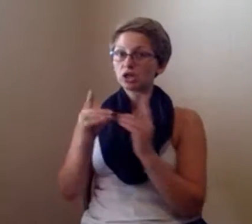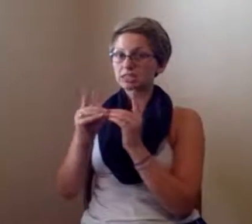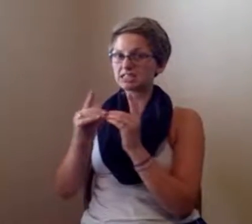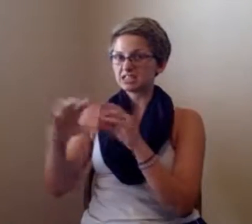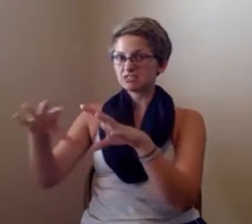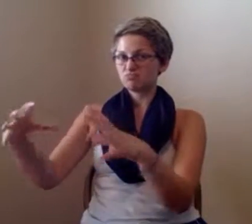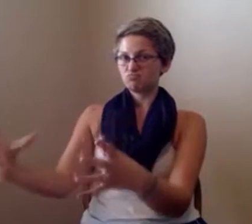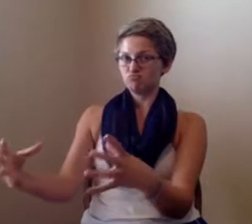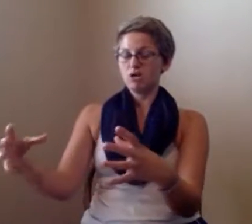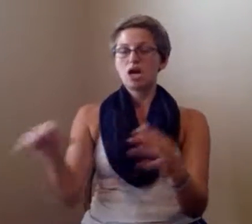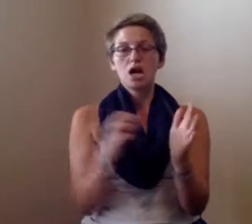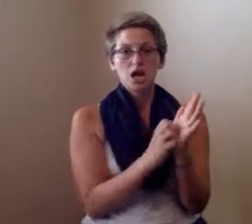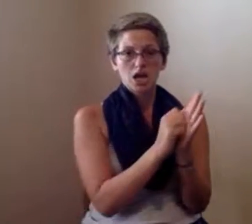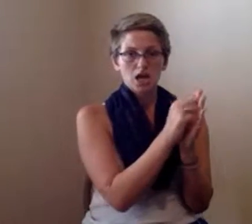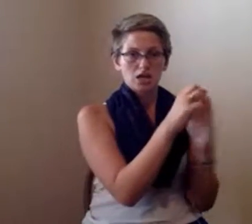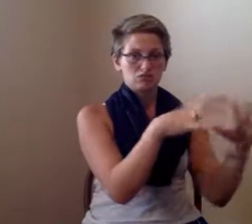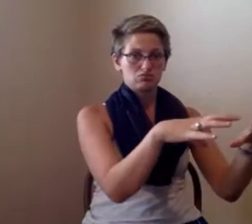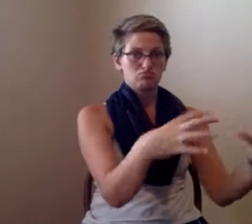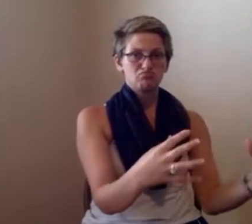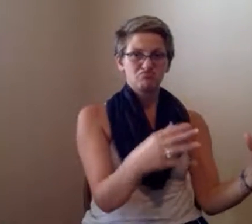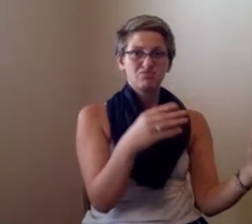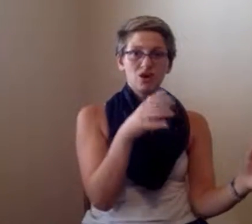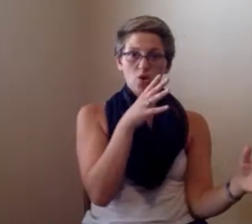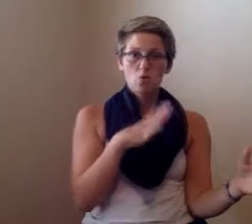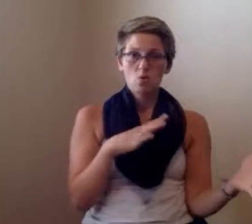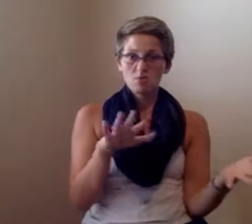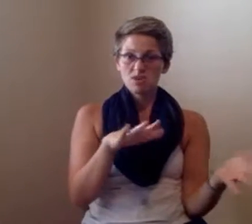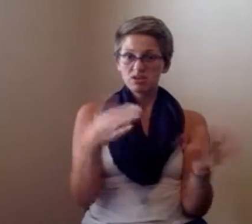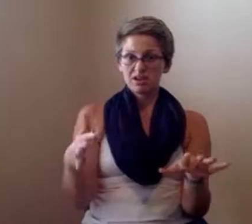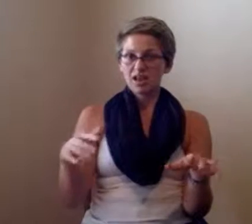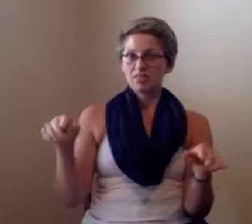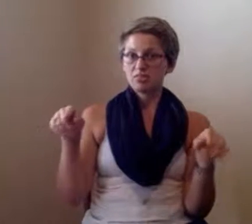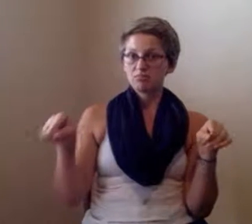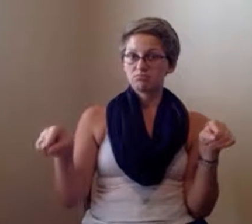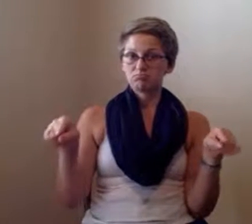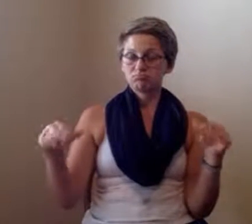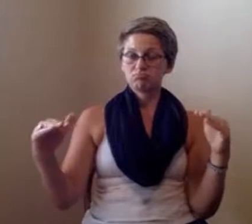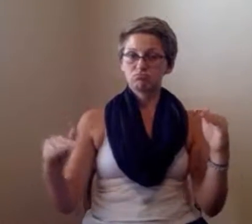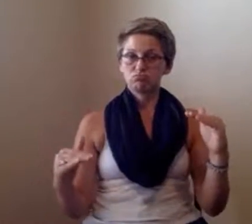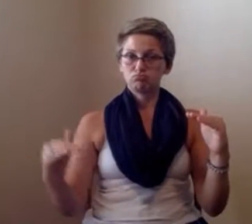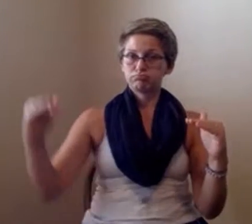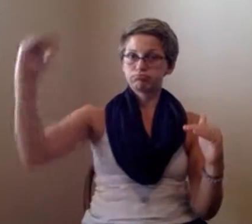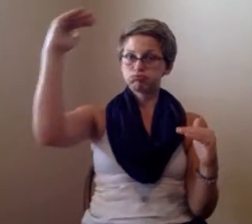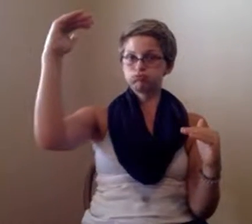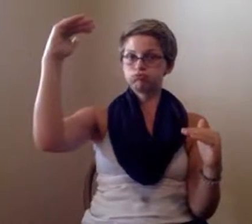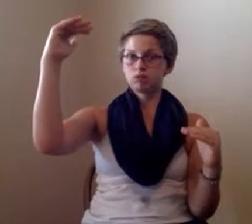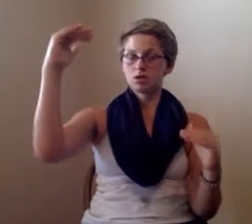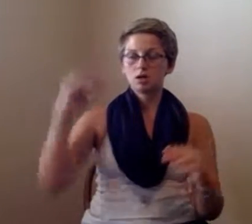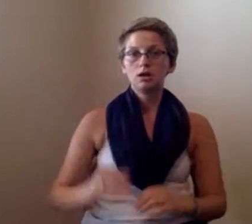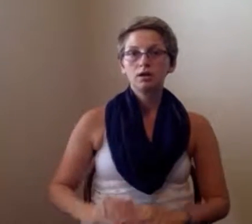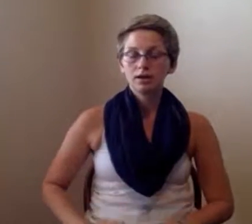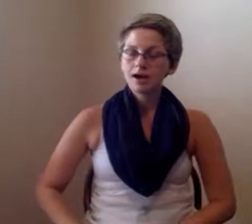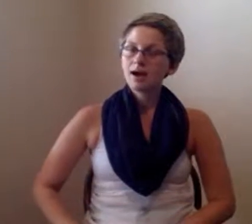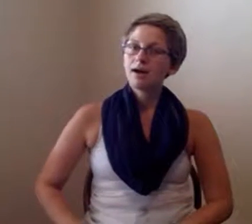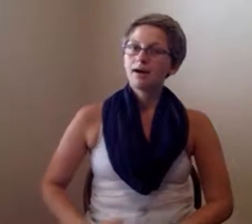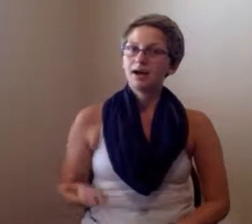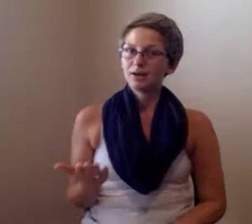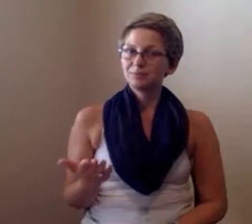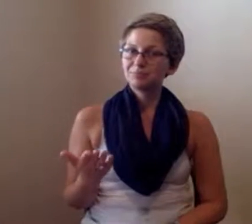really good job in the media of marketing breast cancer, ovarian cancer, and that sort of thing, which is great.